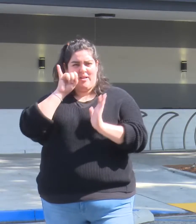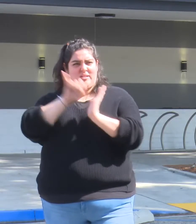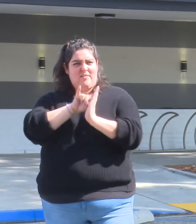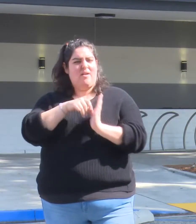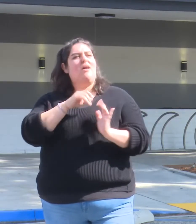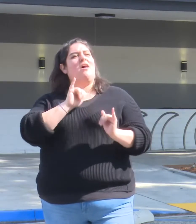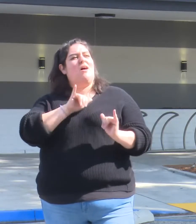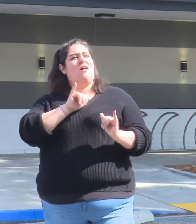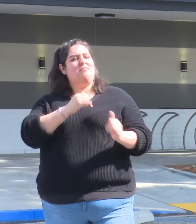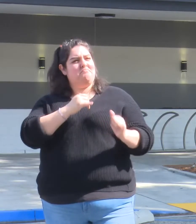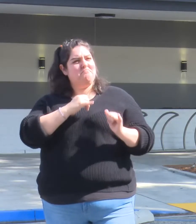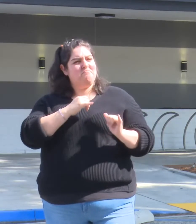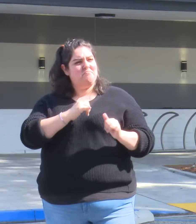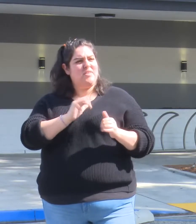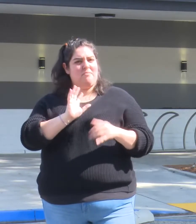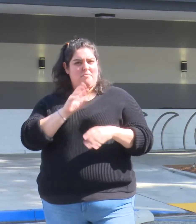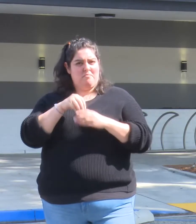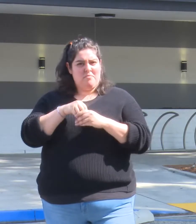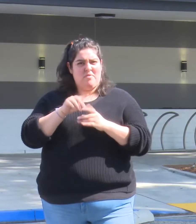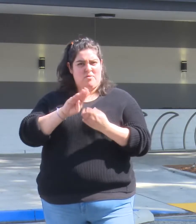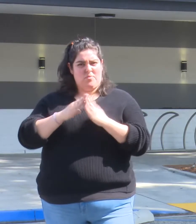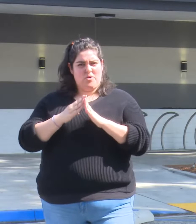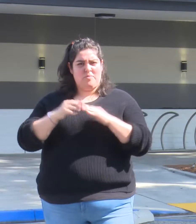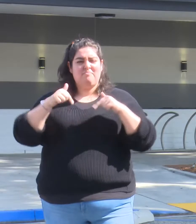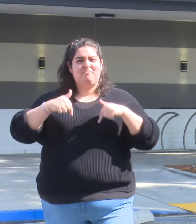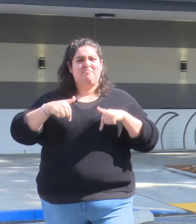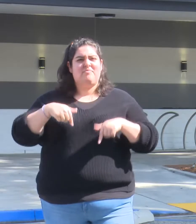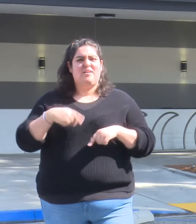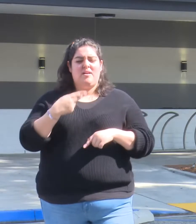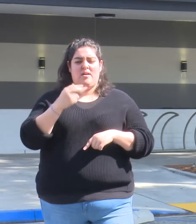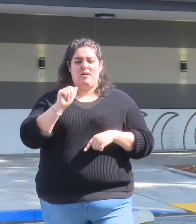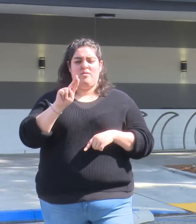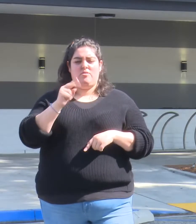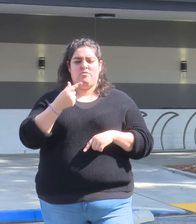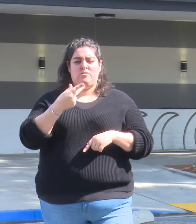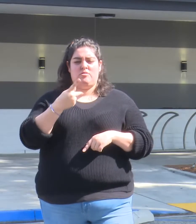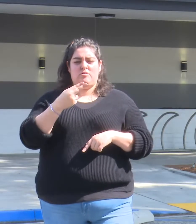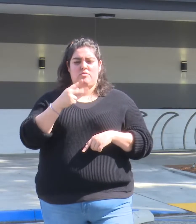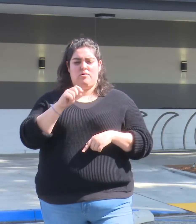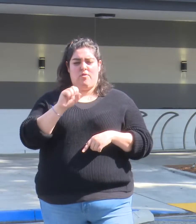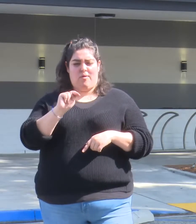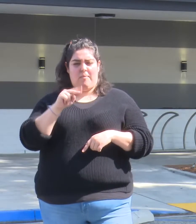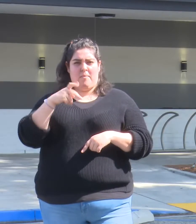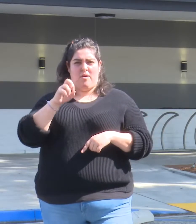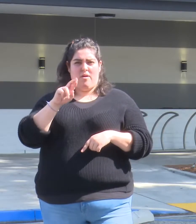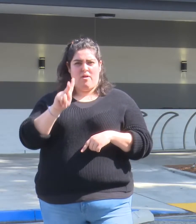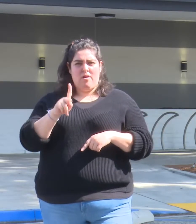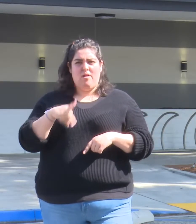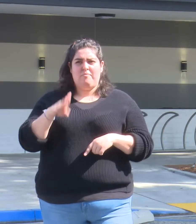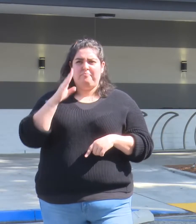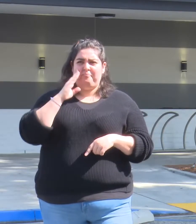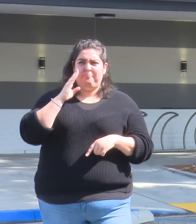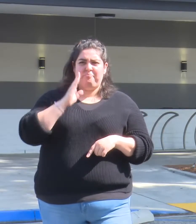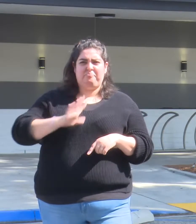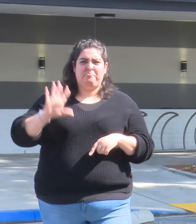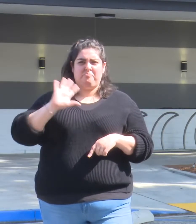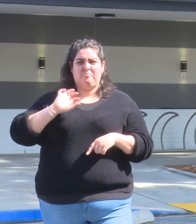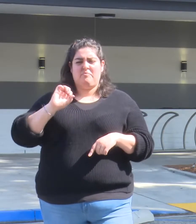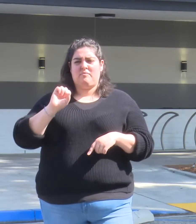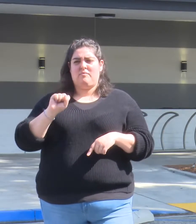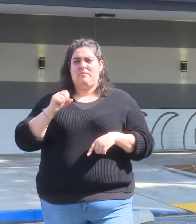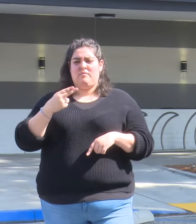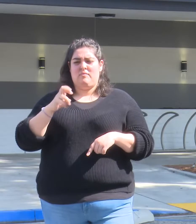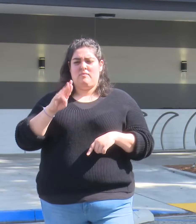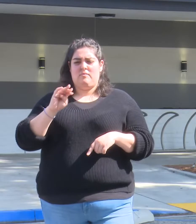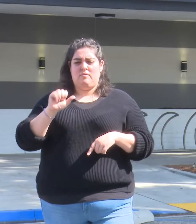communities. Here at Houghton Park, you know, Colonel Sherman Otis Houghton, you know, his family dedicated this land to the park